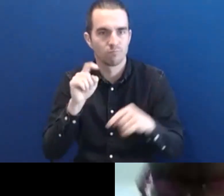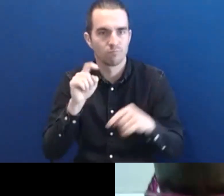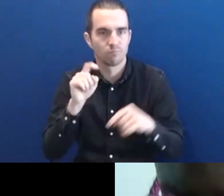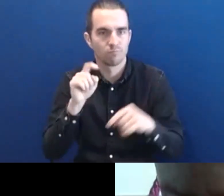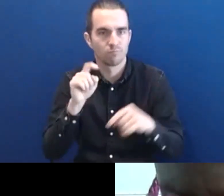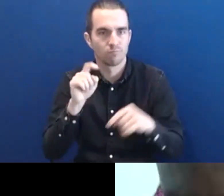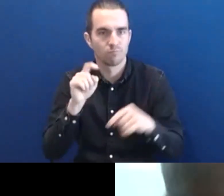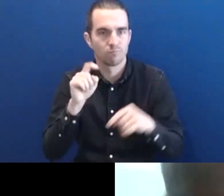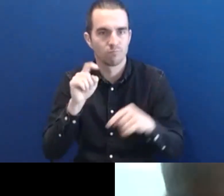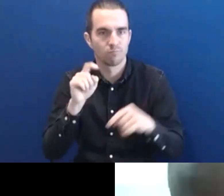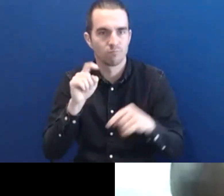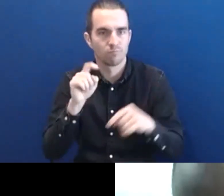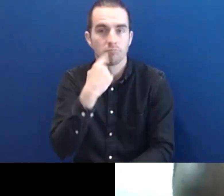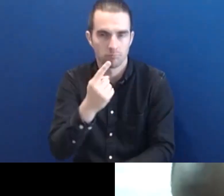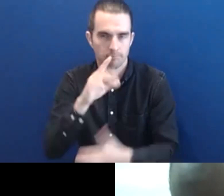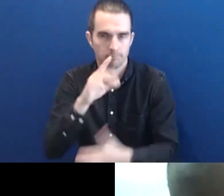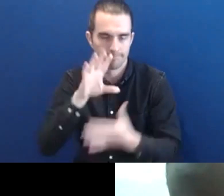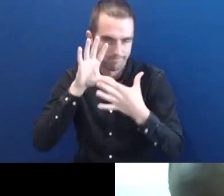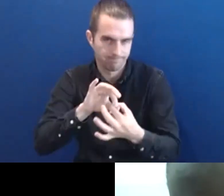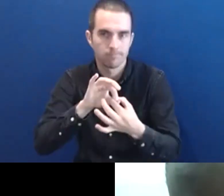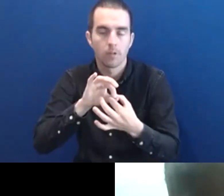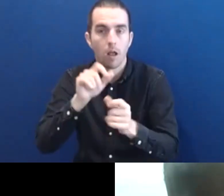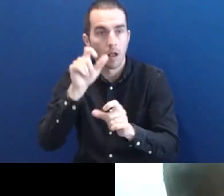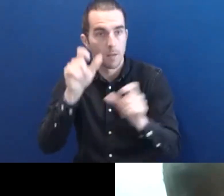for us in South Sudan is still very, very narrow.